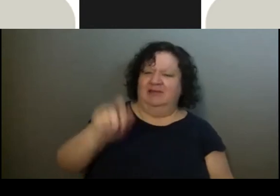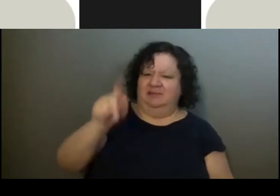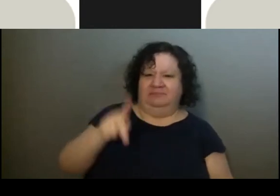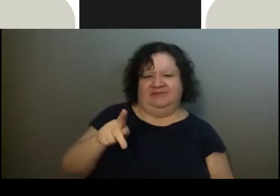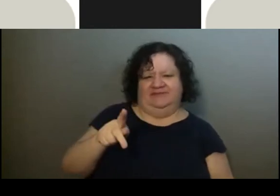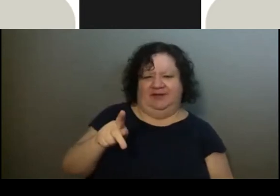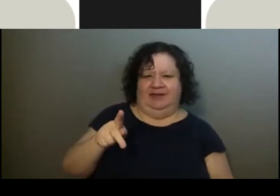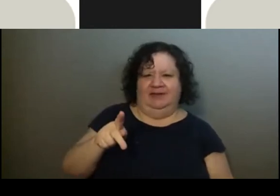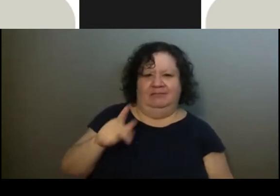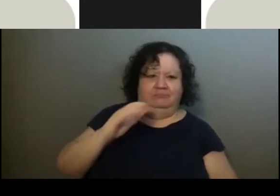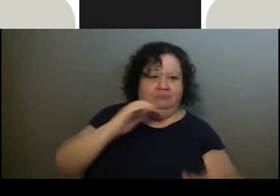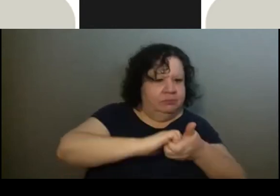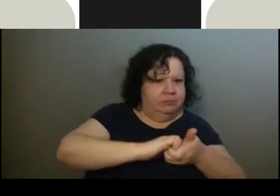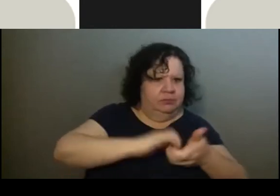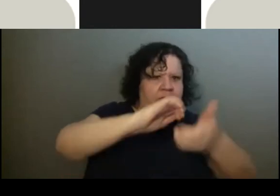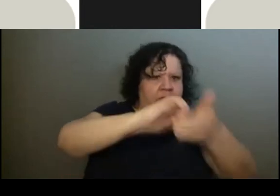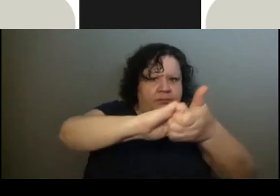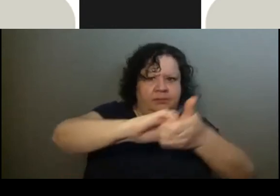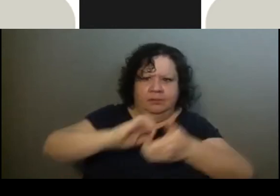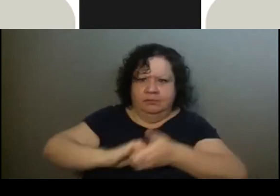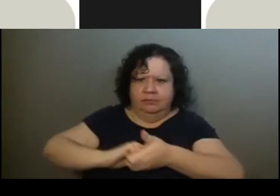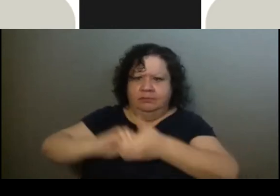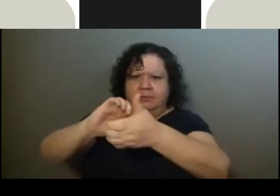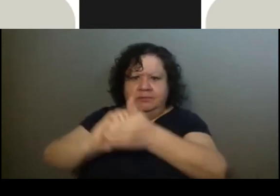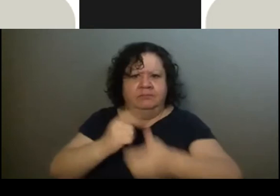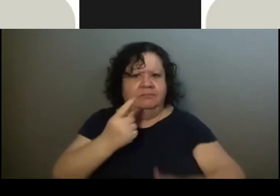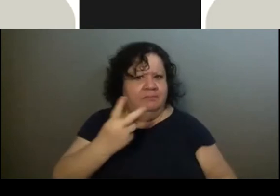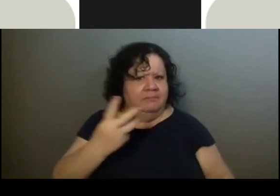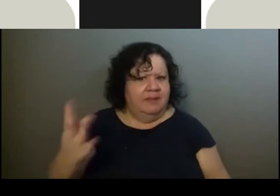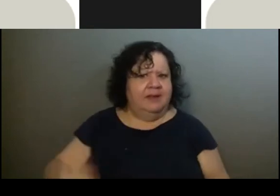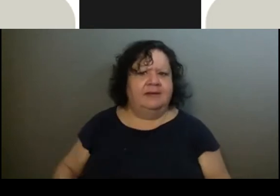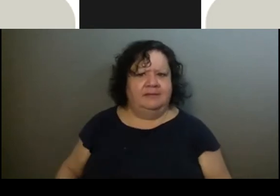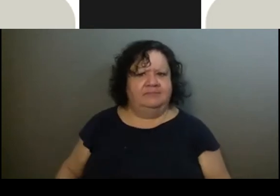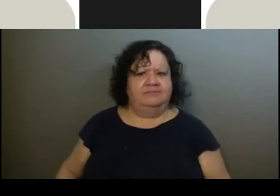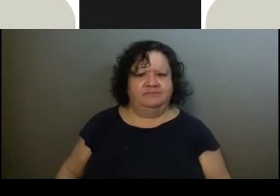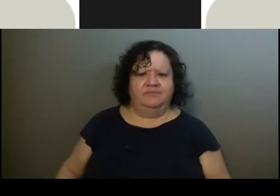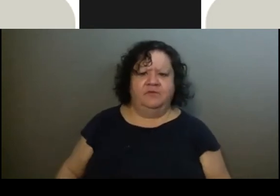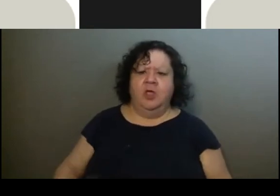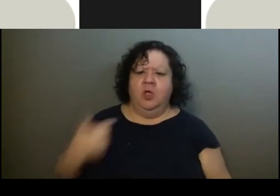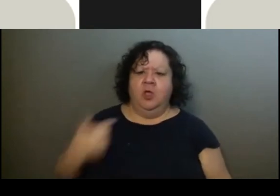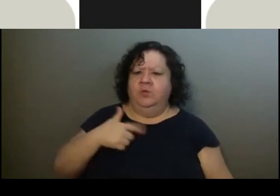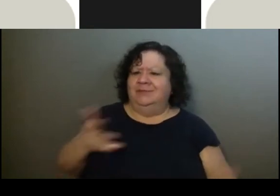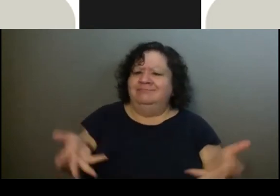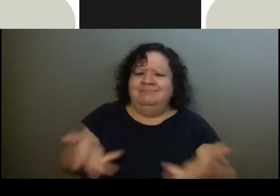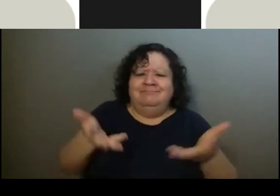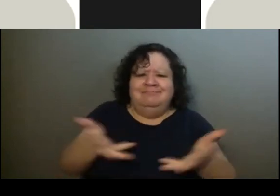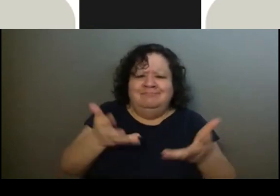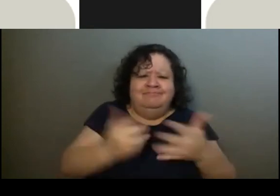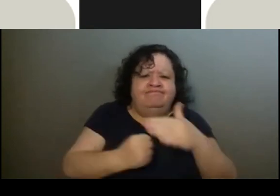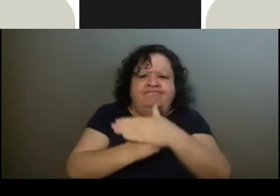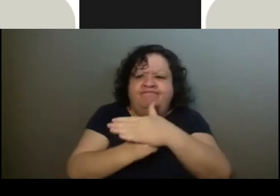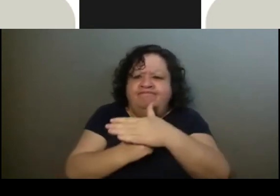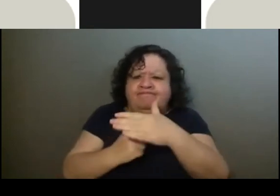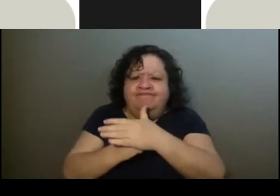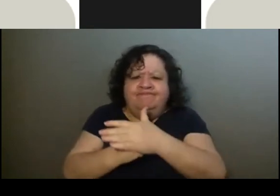innovation ecosystems that promote inclusive technologies by and for persons with disabilities. And UNDP has